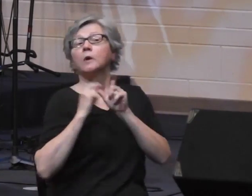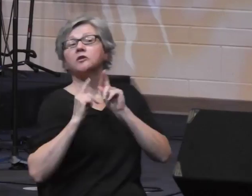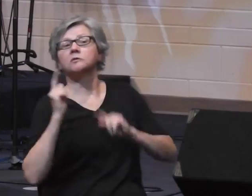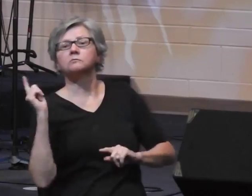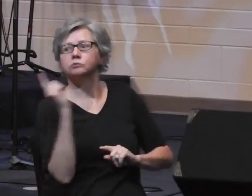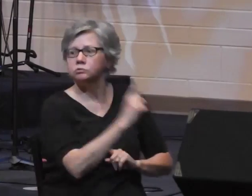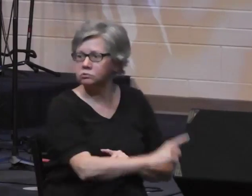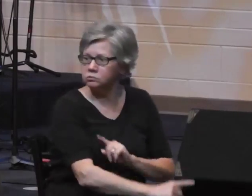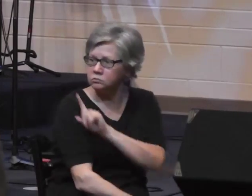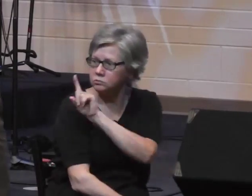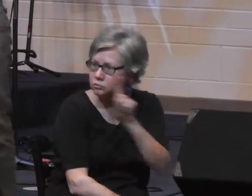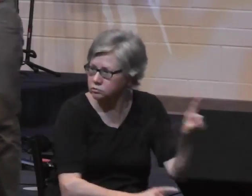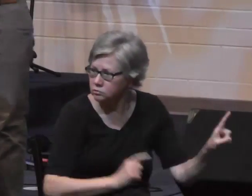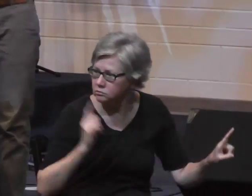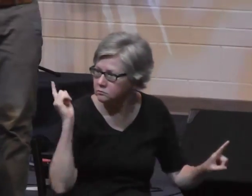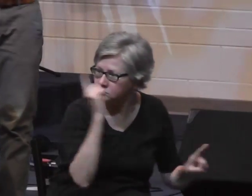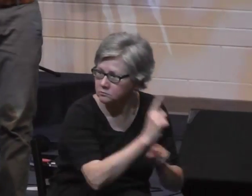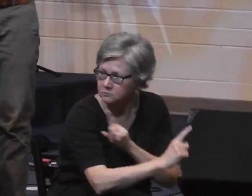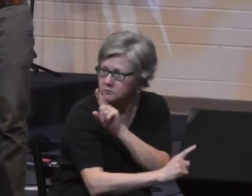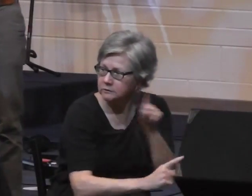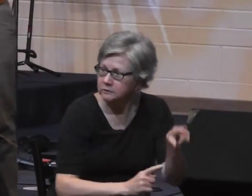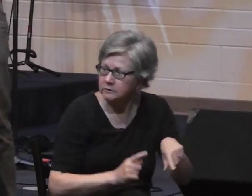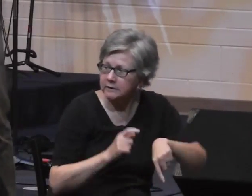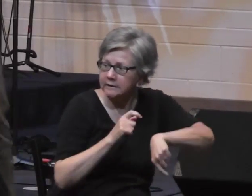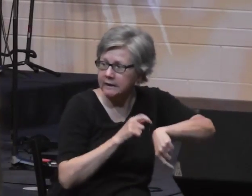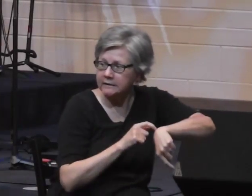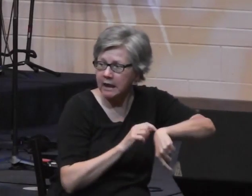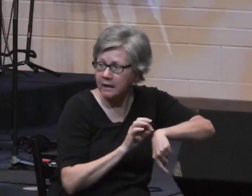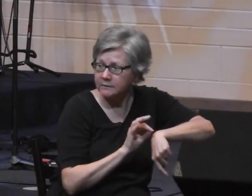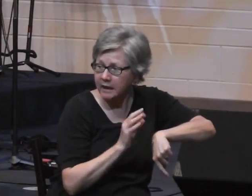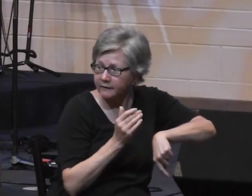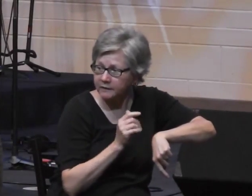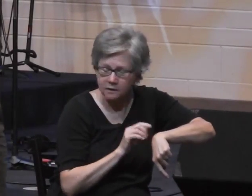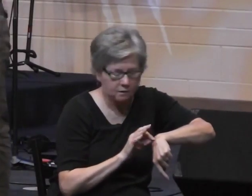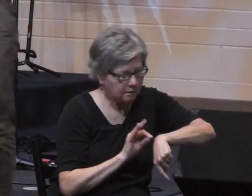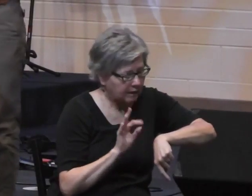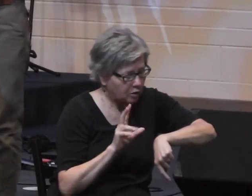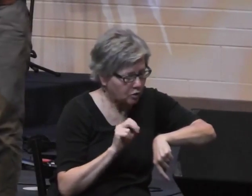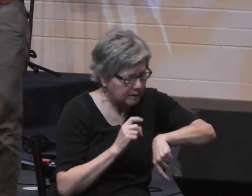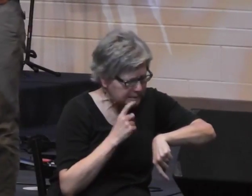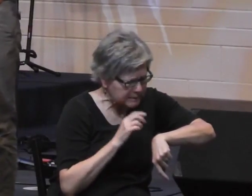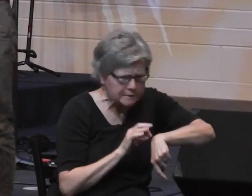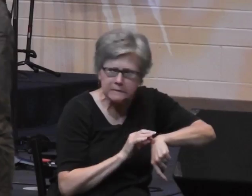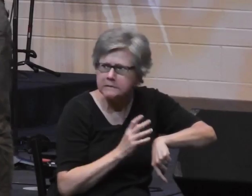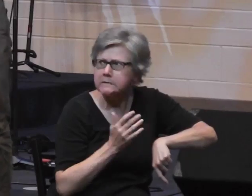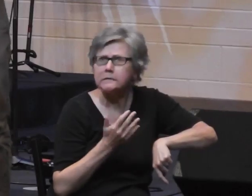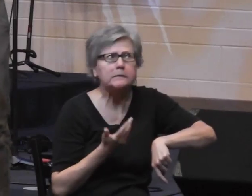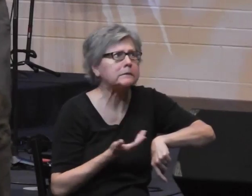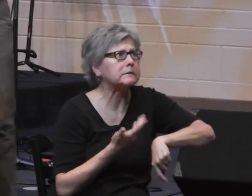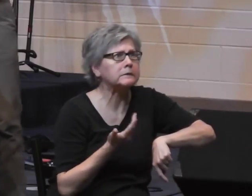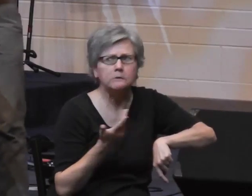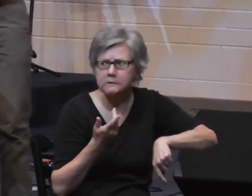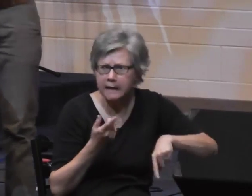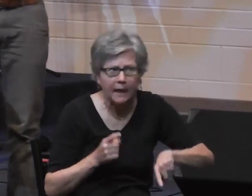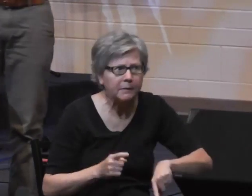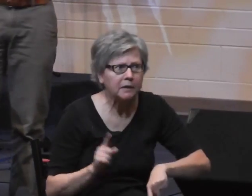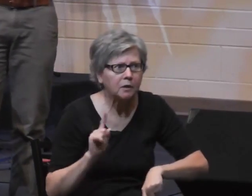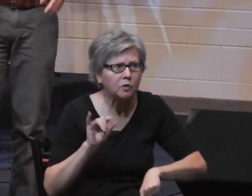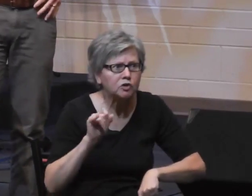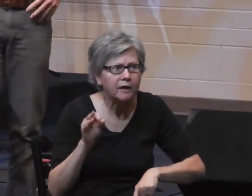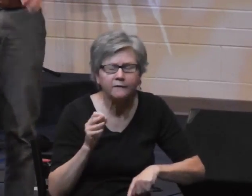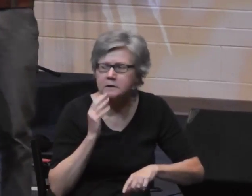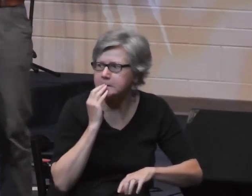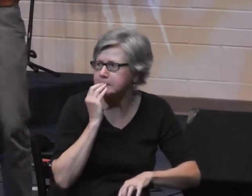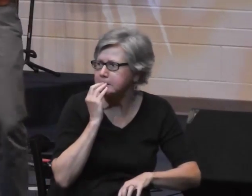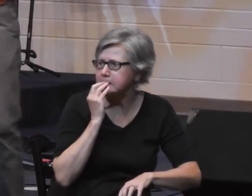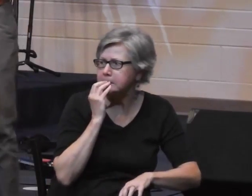9:15 goes by, and 9:30 goes by. And we're freaking out now. We're going worst case scenario here. We're